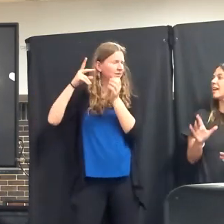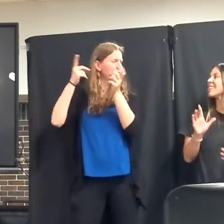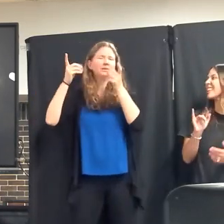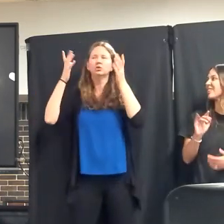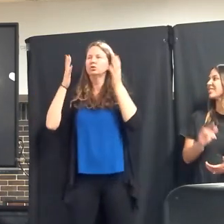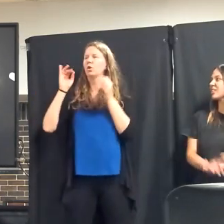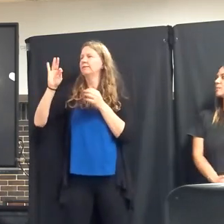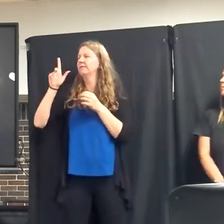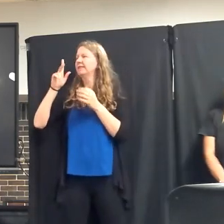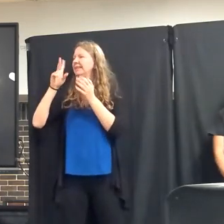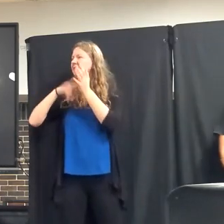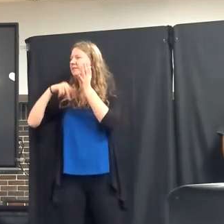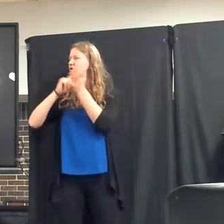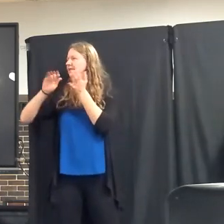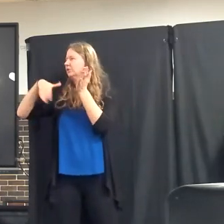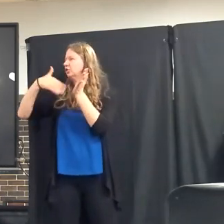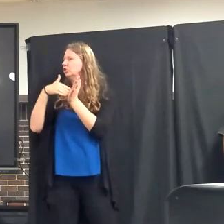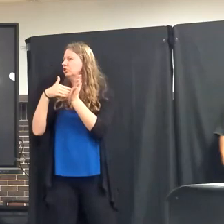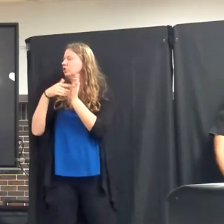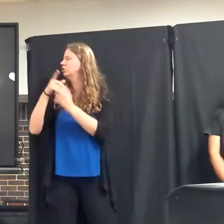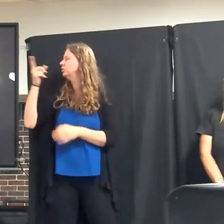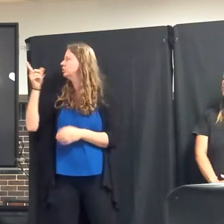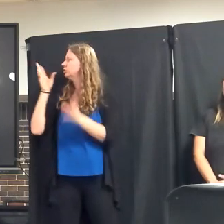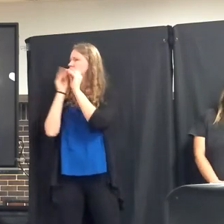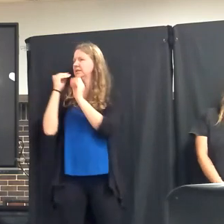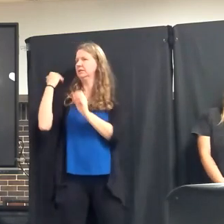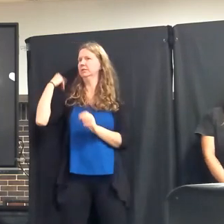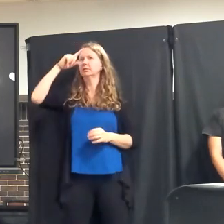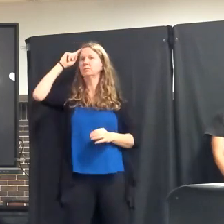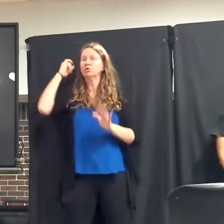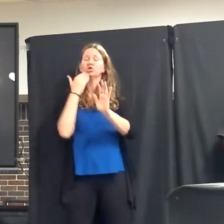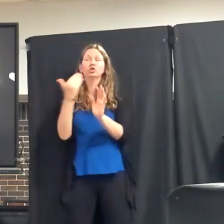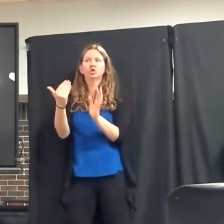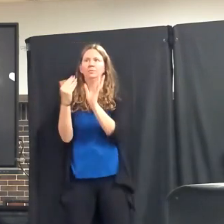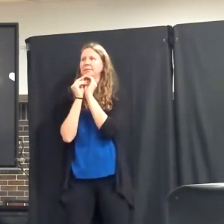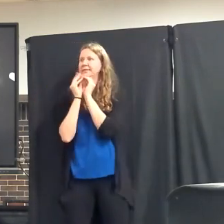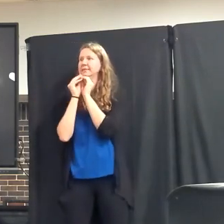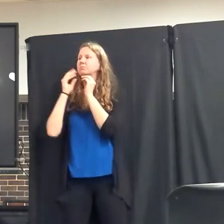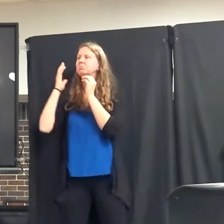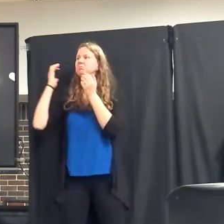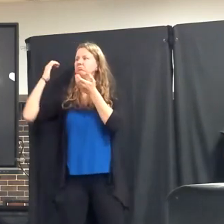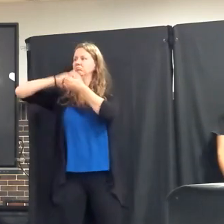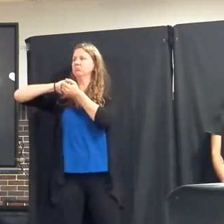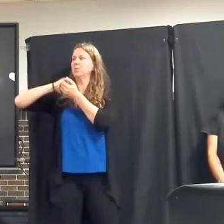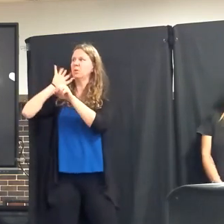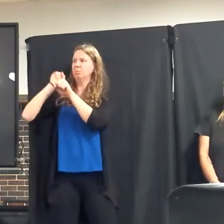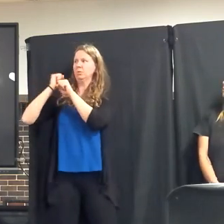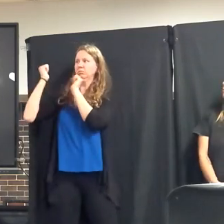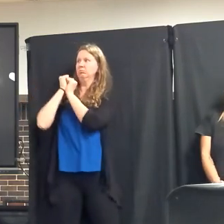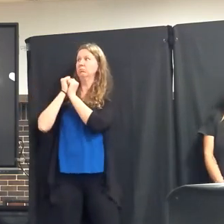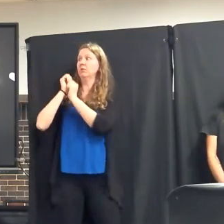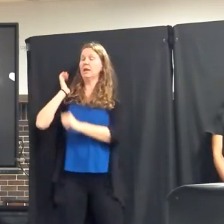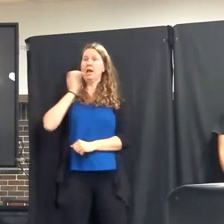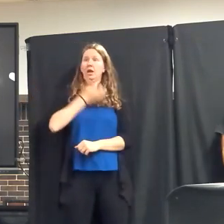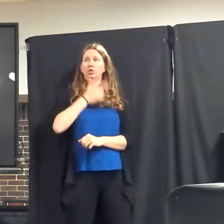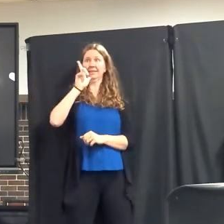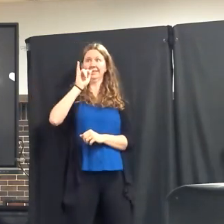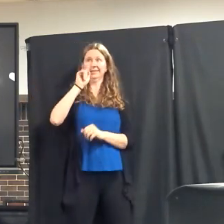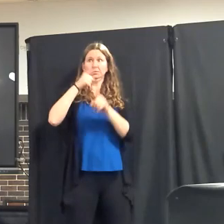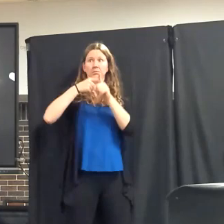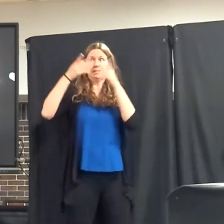she is the director of the Literacy Center. And so we had a meeting this past summer with her, and we